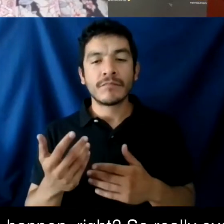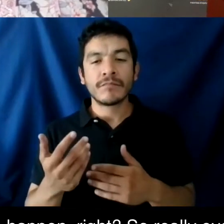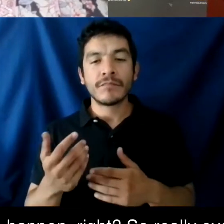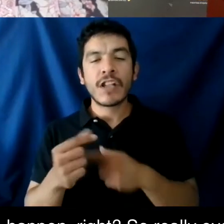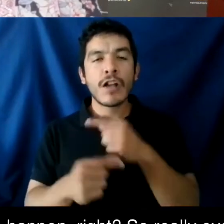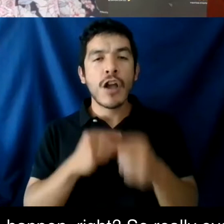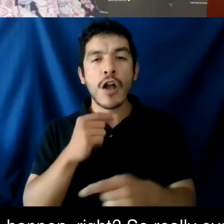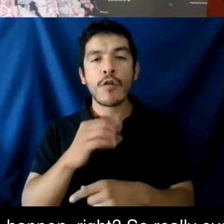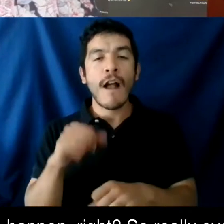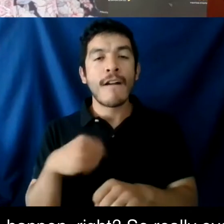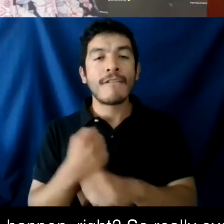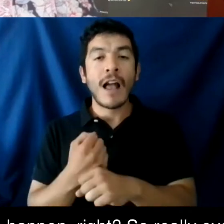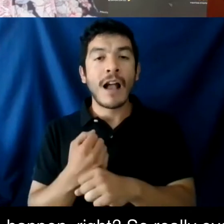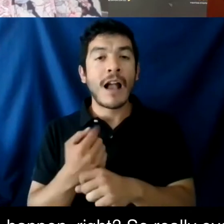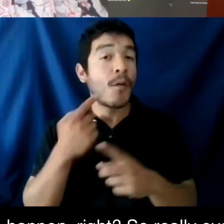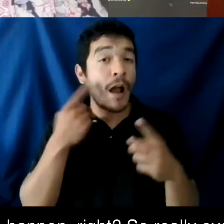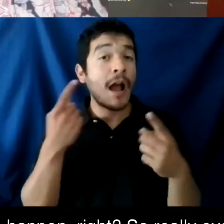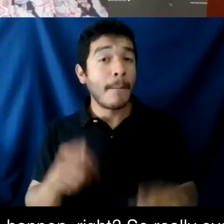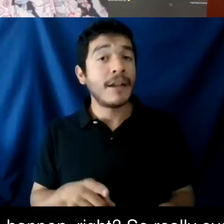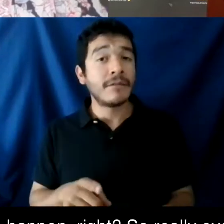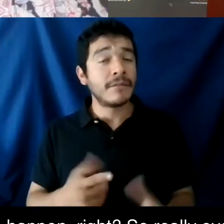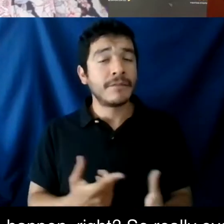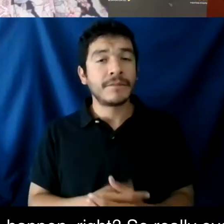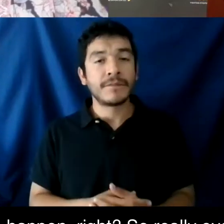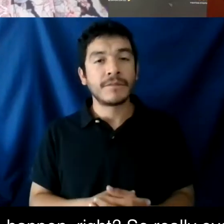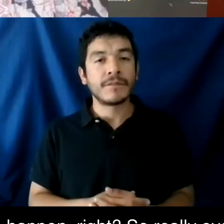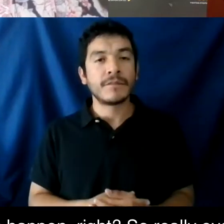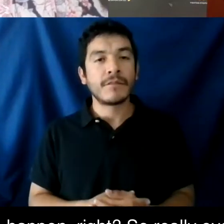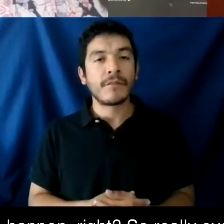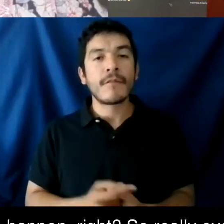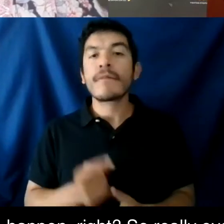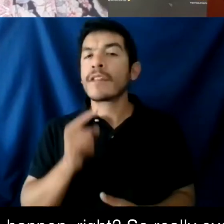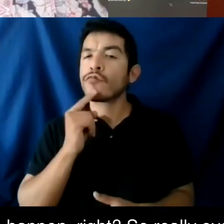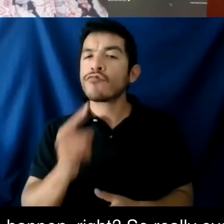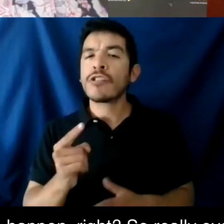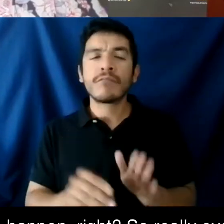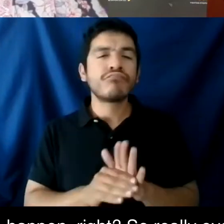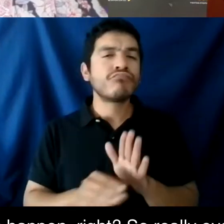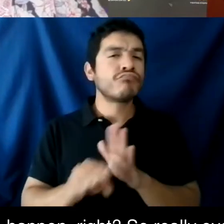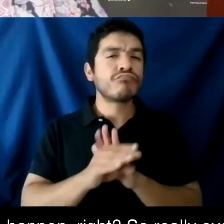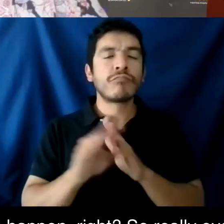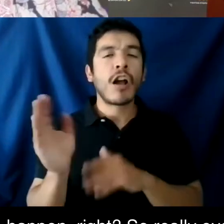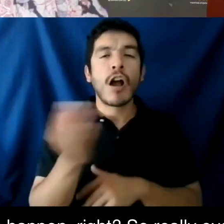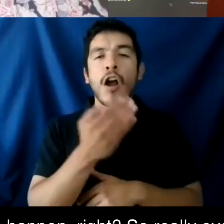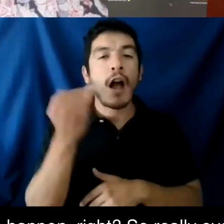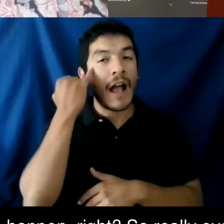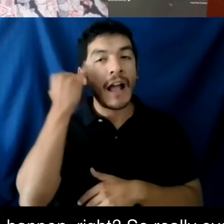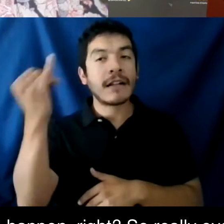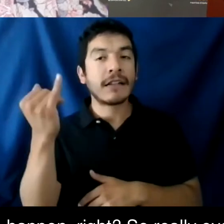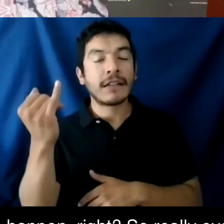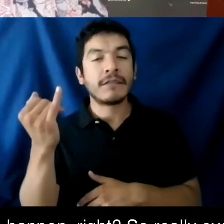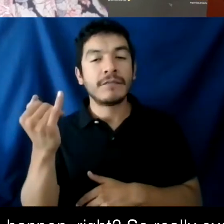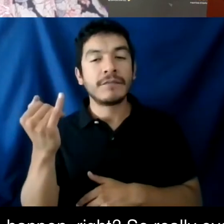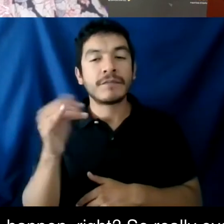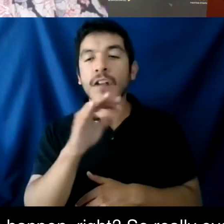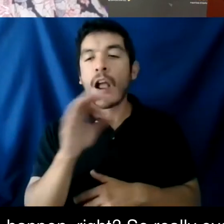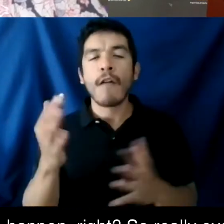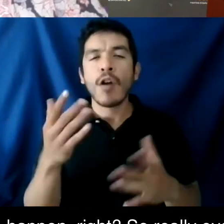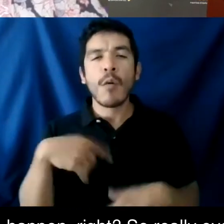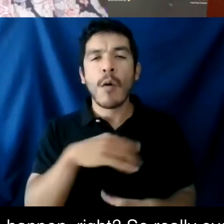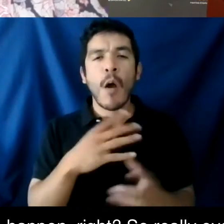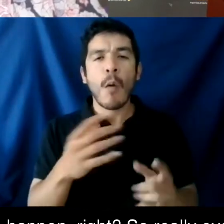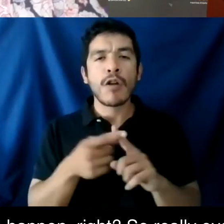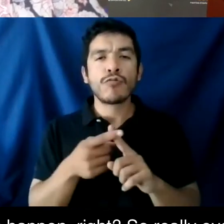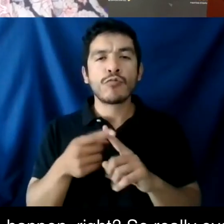of lockdowns happen, right? So really evolving our notion of what we want to achieve